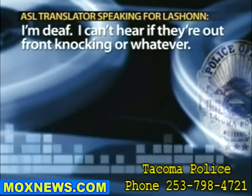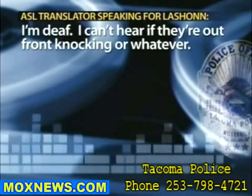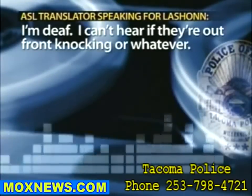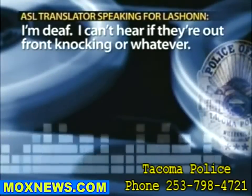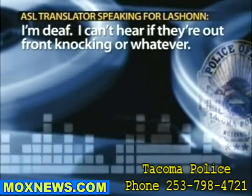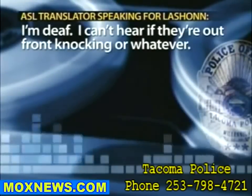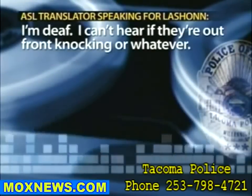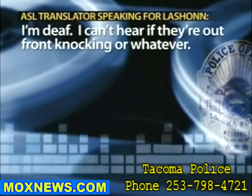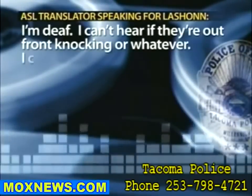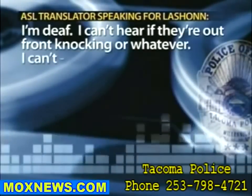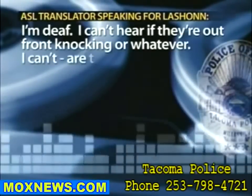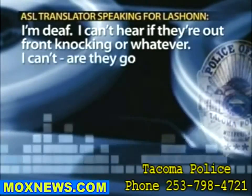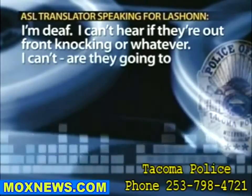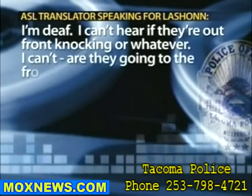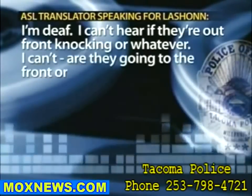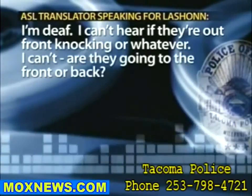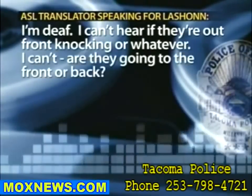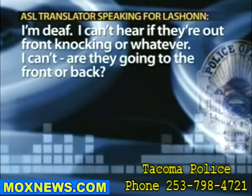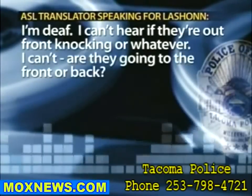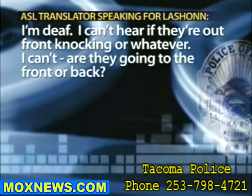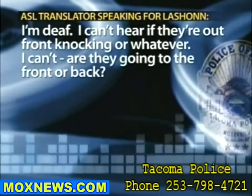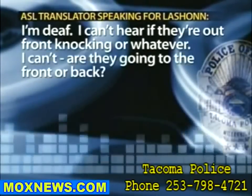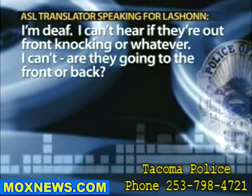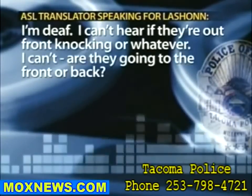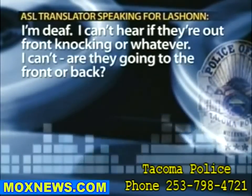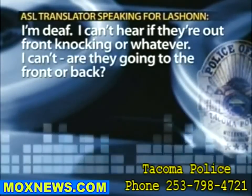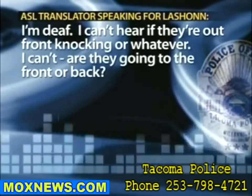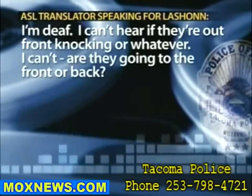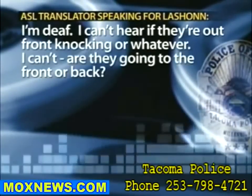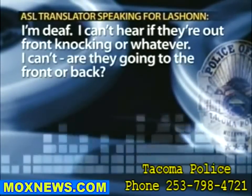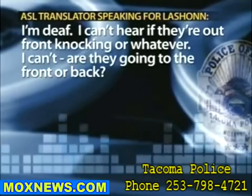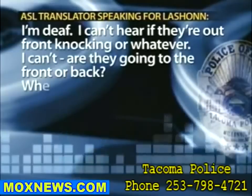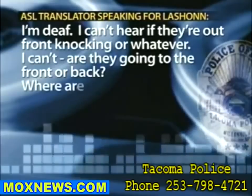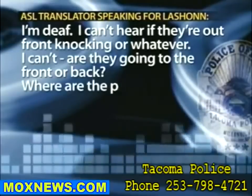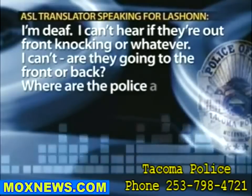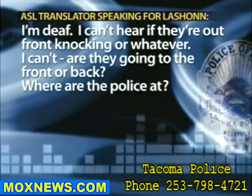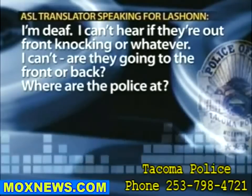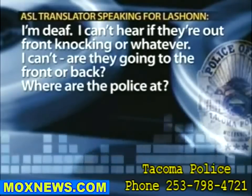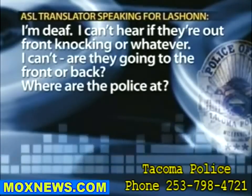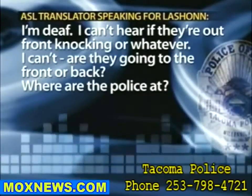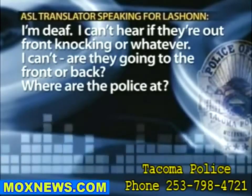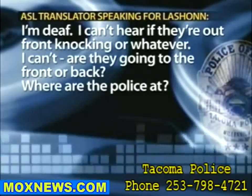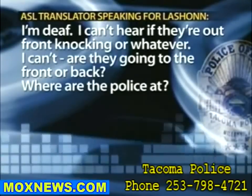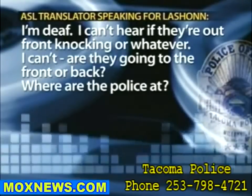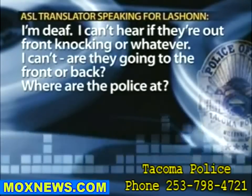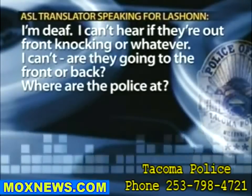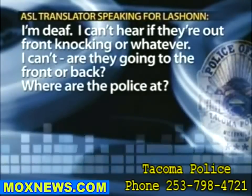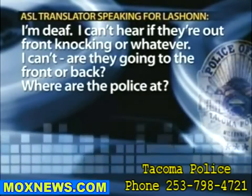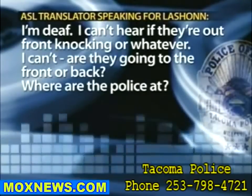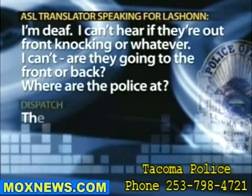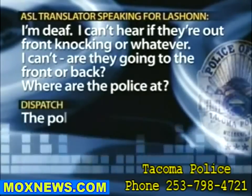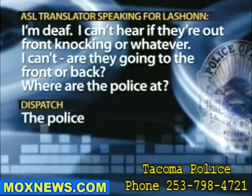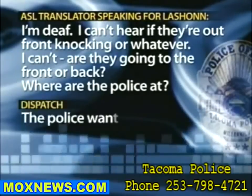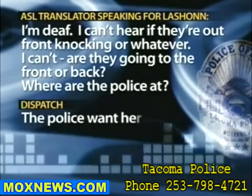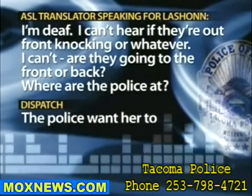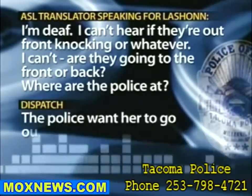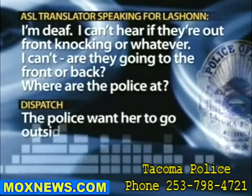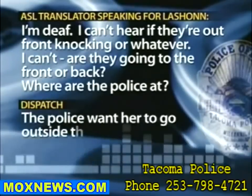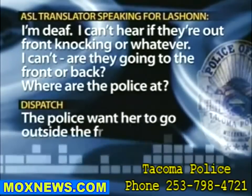they're out front knocking or whatever. I can't. No, are they going to the front or the back? Where are the police at? The police want her to